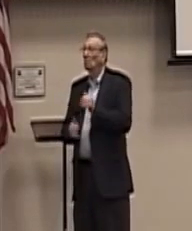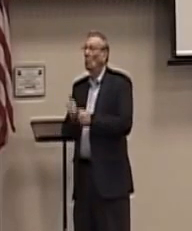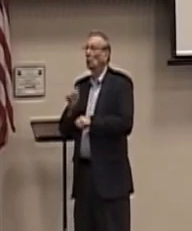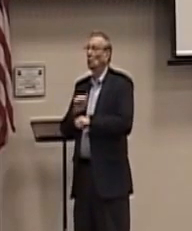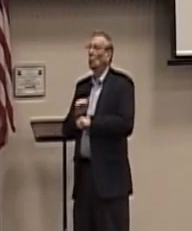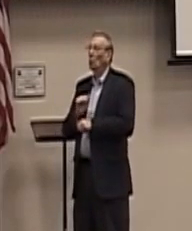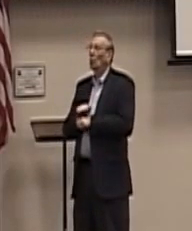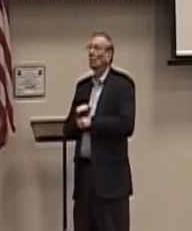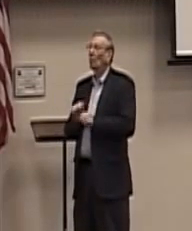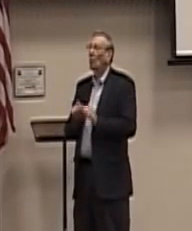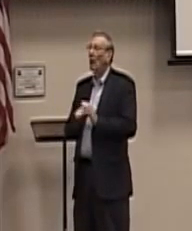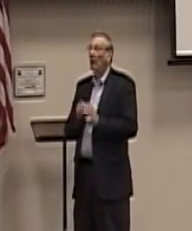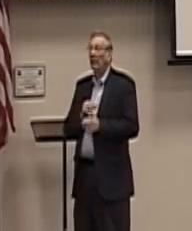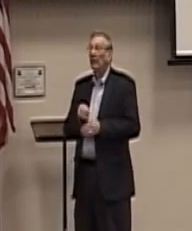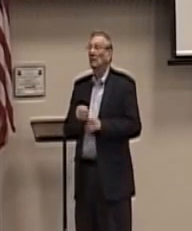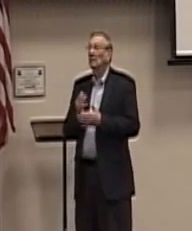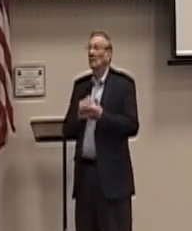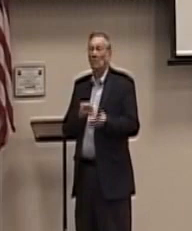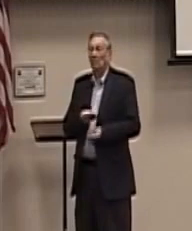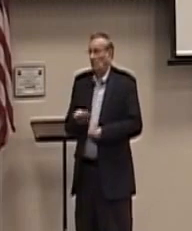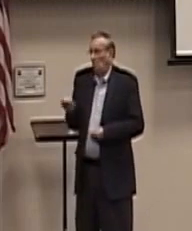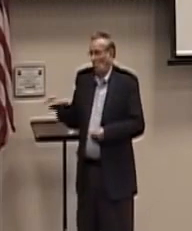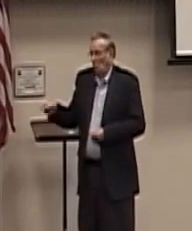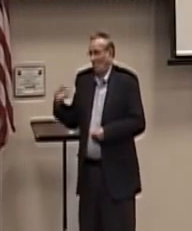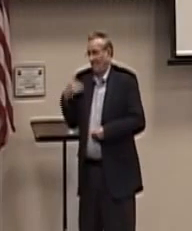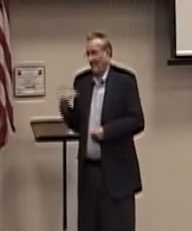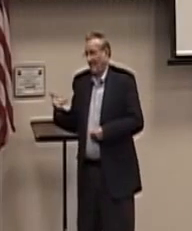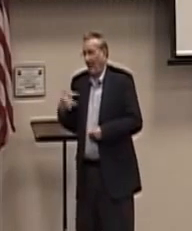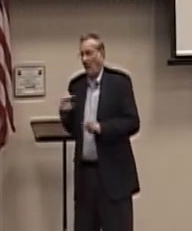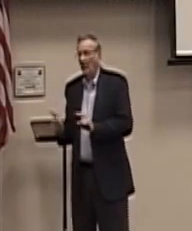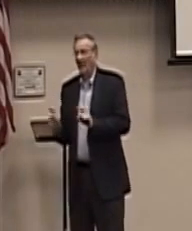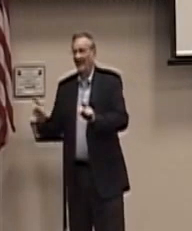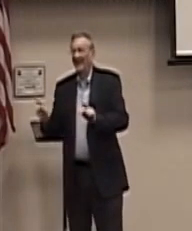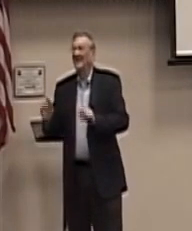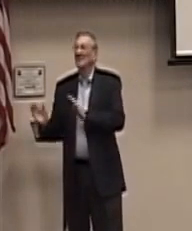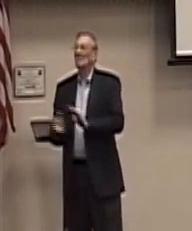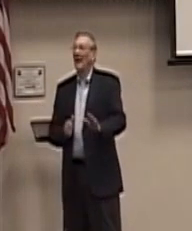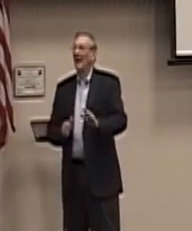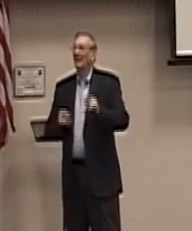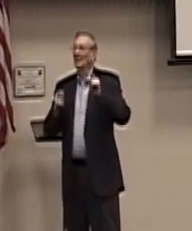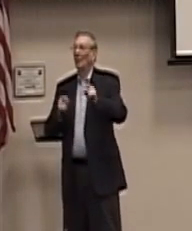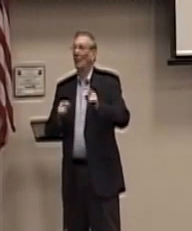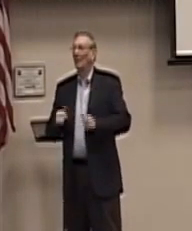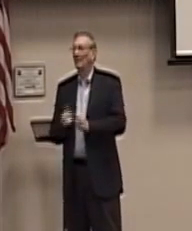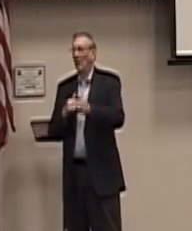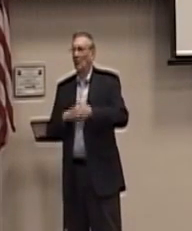work for a while, but then some of them start to do that. So that's his plan and his goal that he's following.